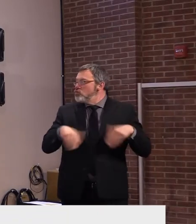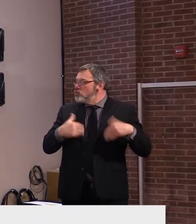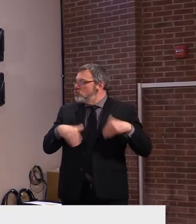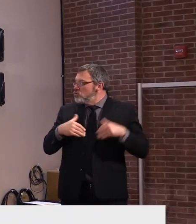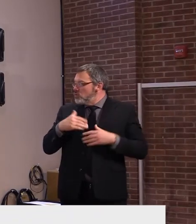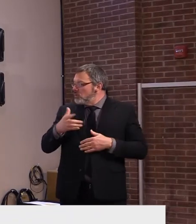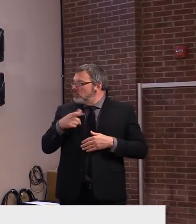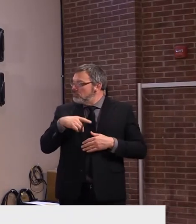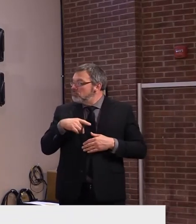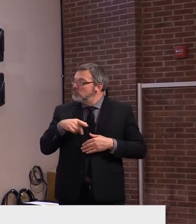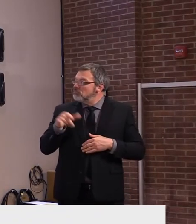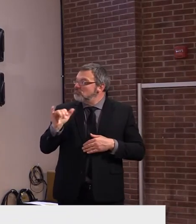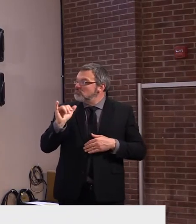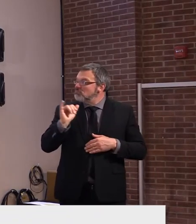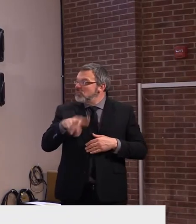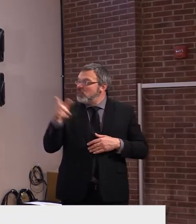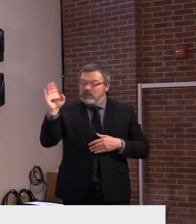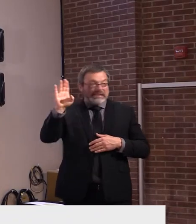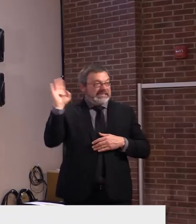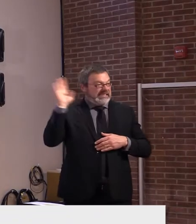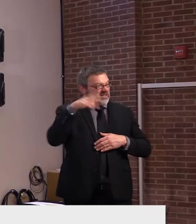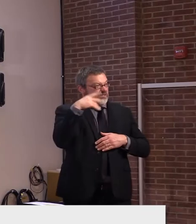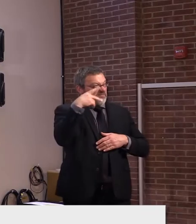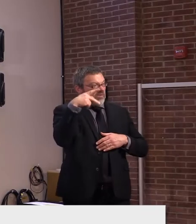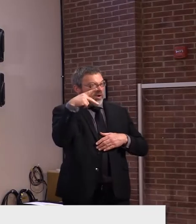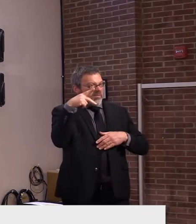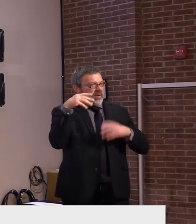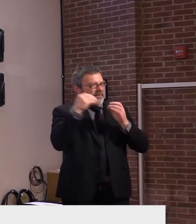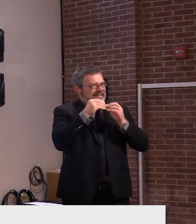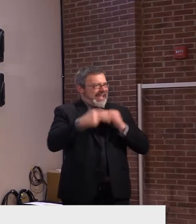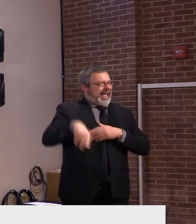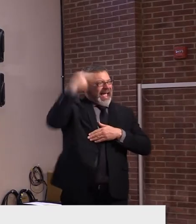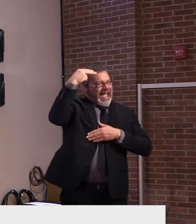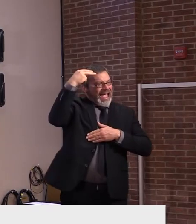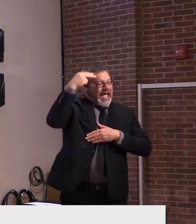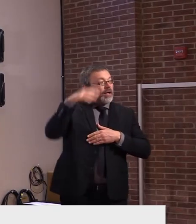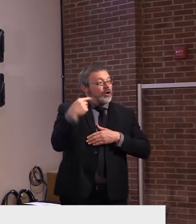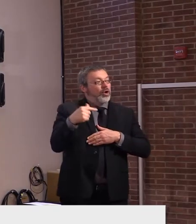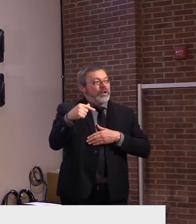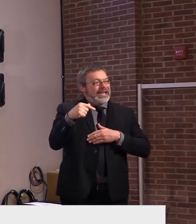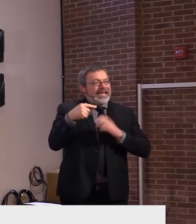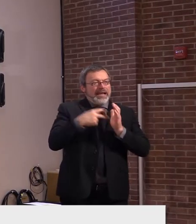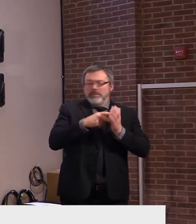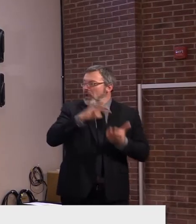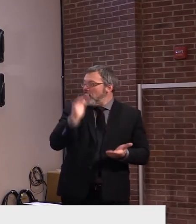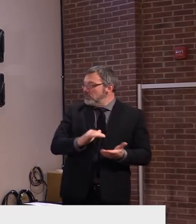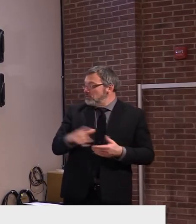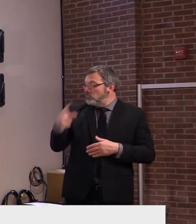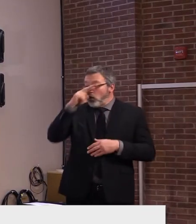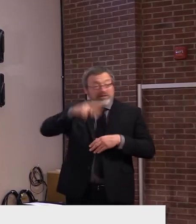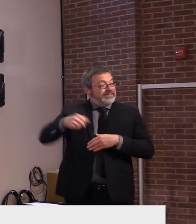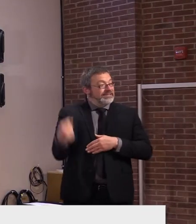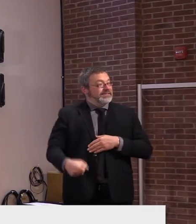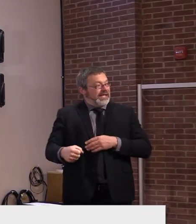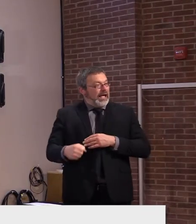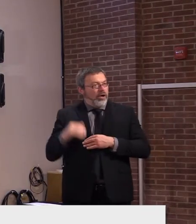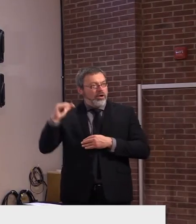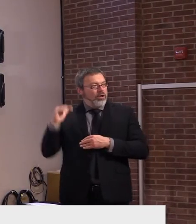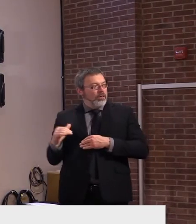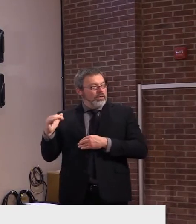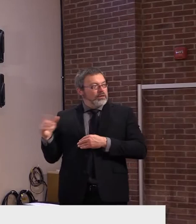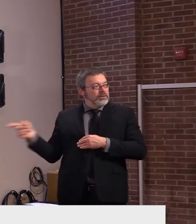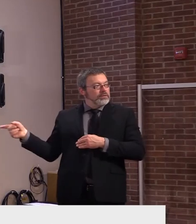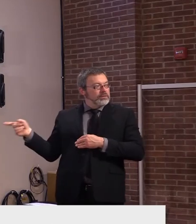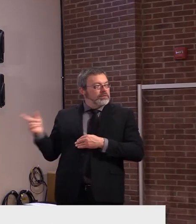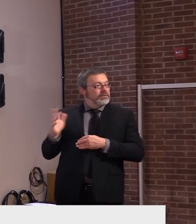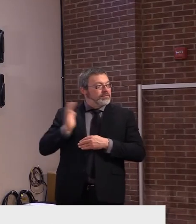Arkansas, Louisiana, Florida. We want to make sure that their cases continue to drop and that they stay low. We've seen at least one